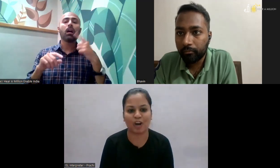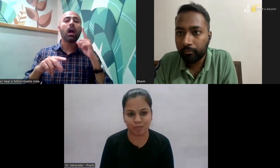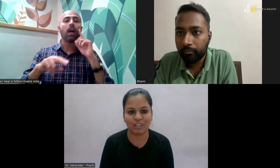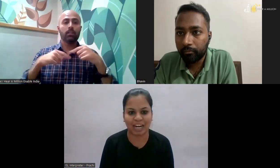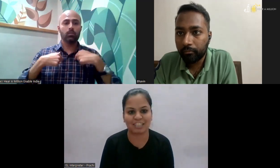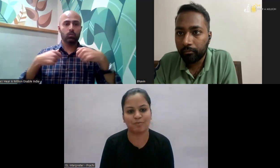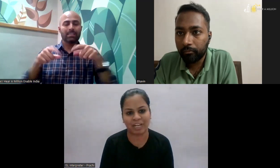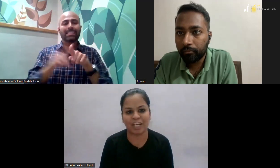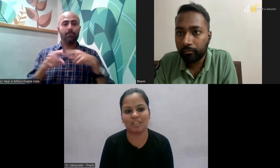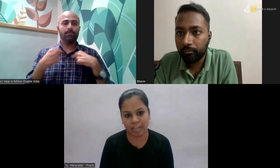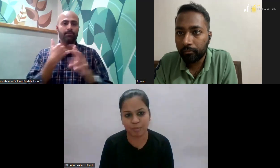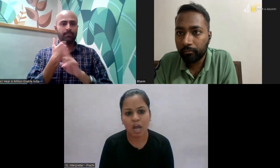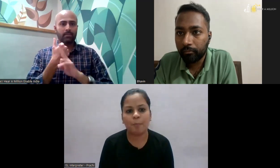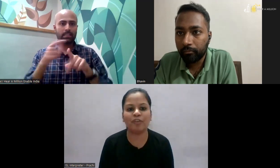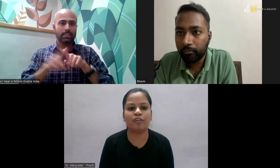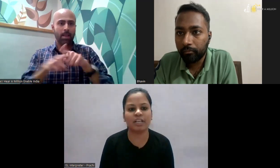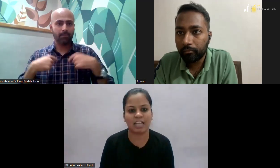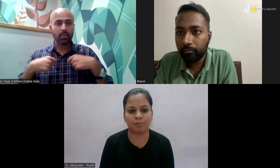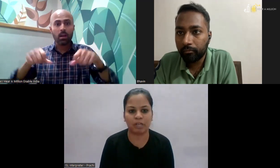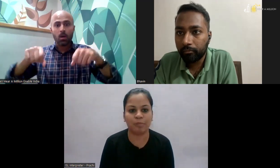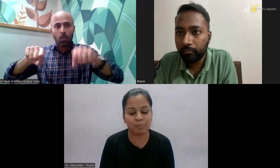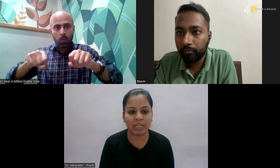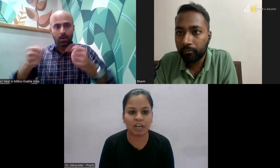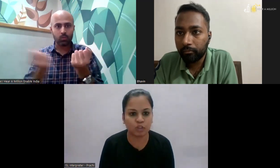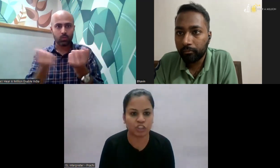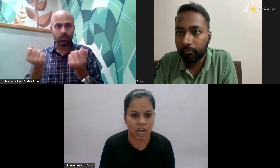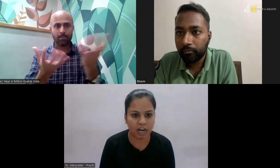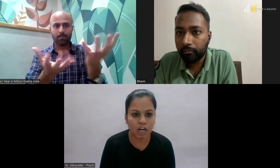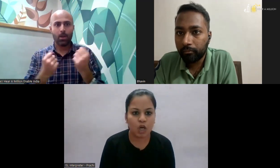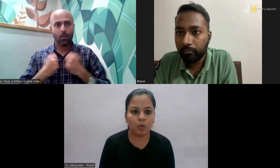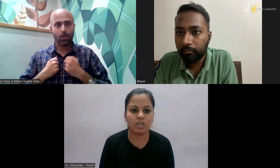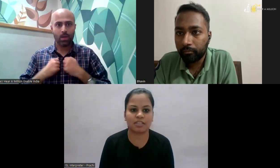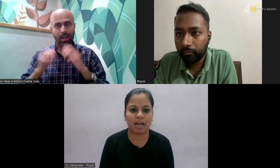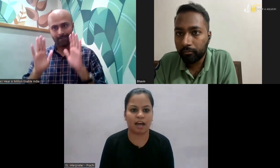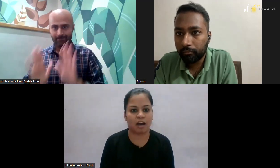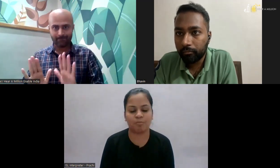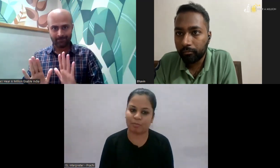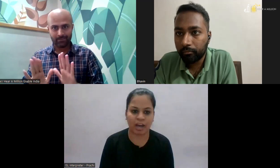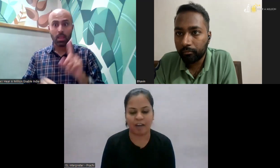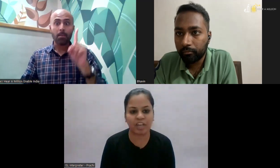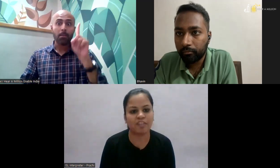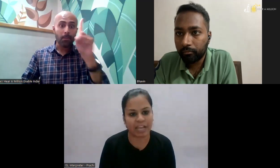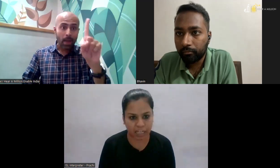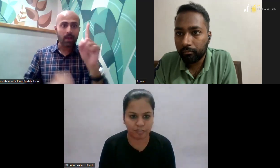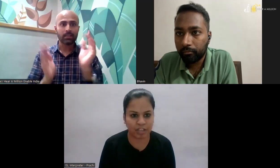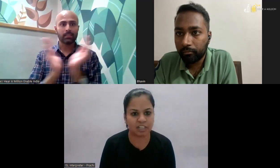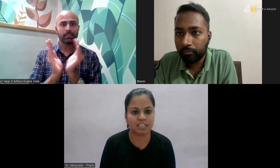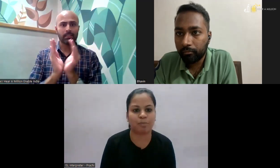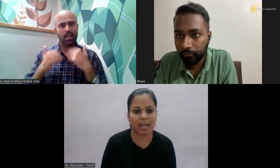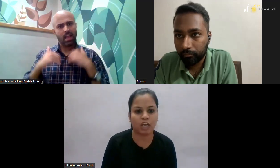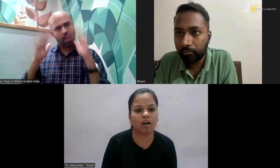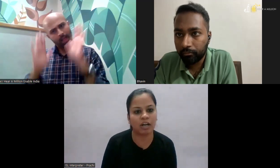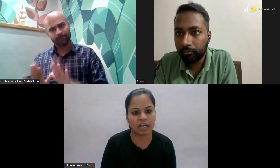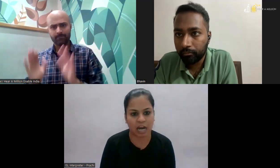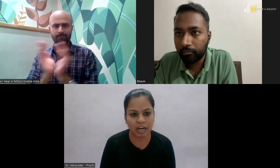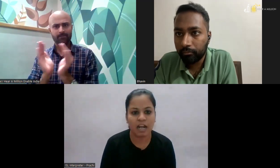is doubtful. That is depending on them. But for example, me being a Tushar who is having a vehicle, whether it's a